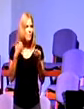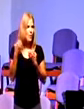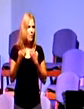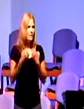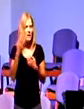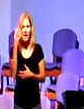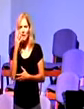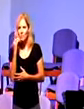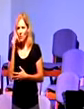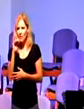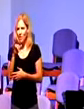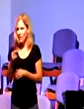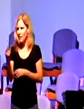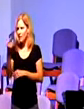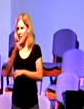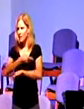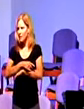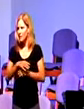that day.